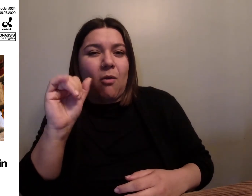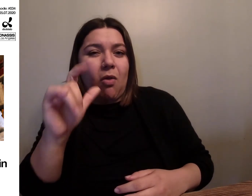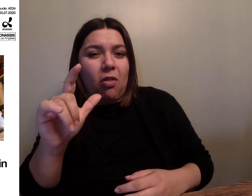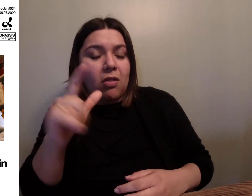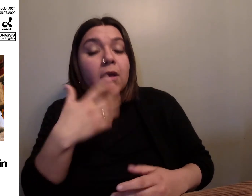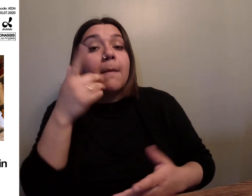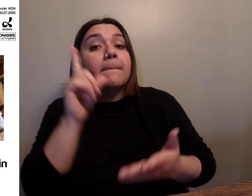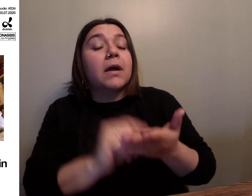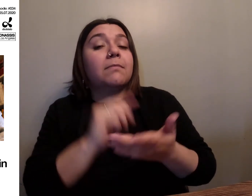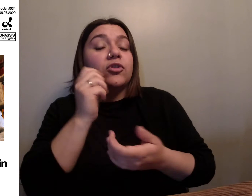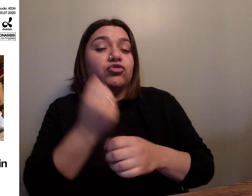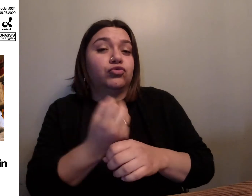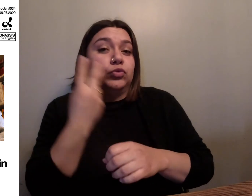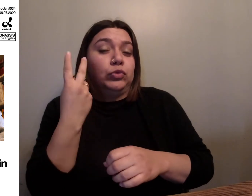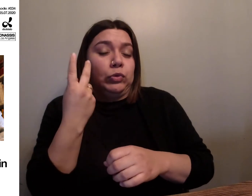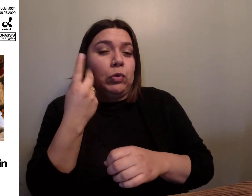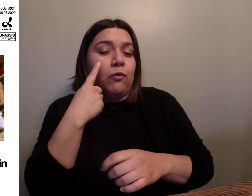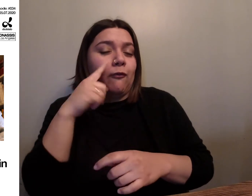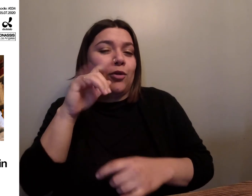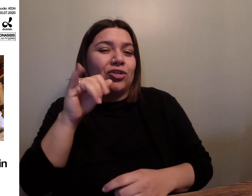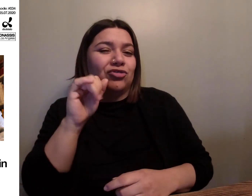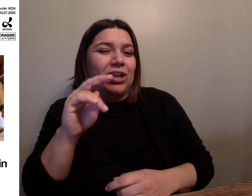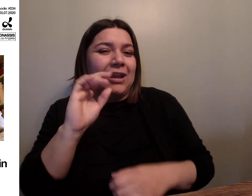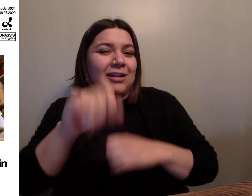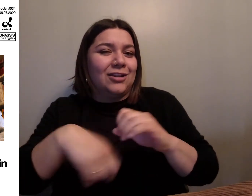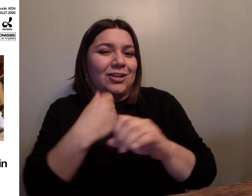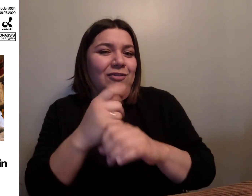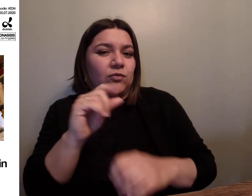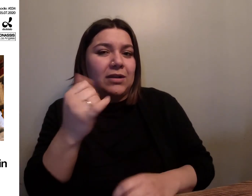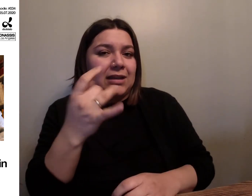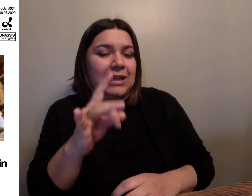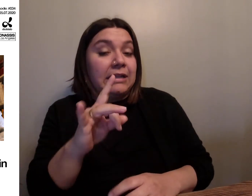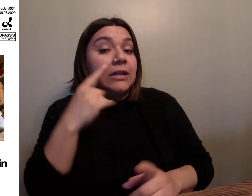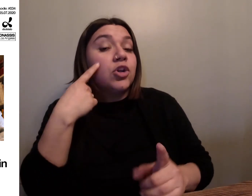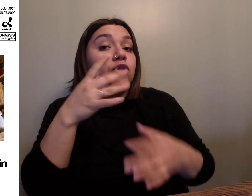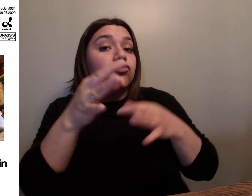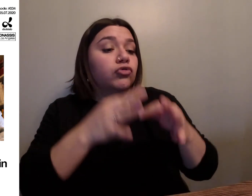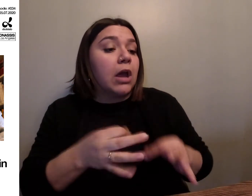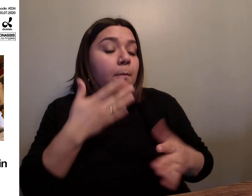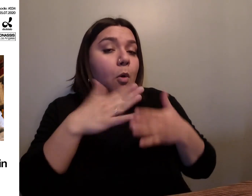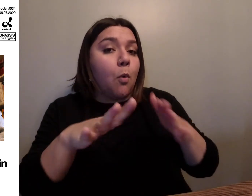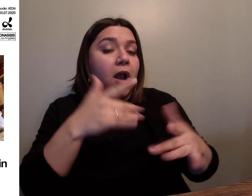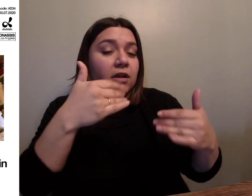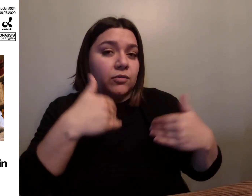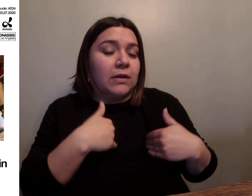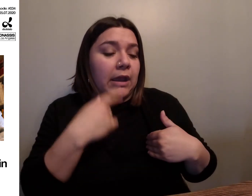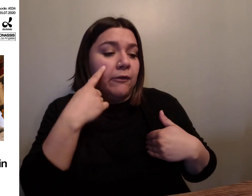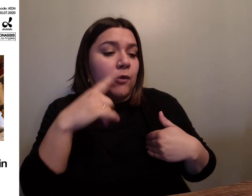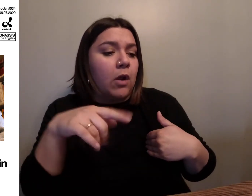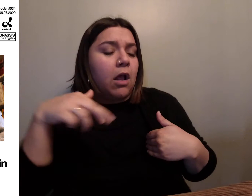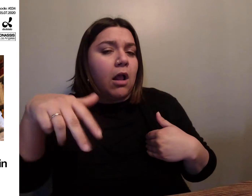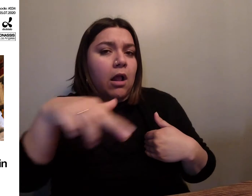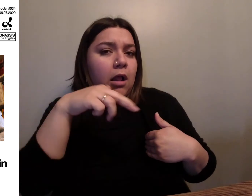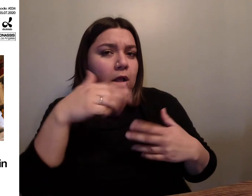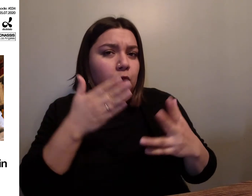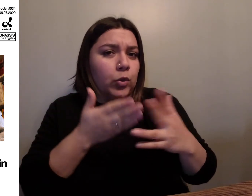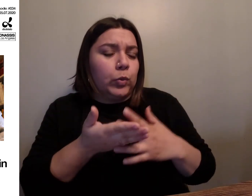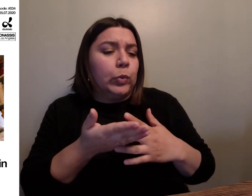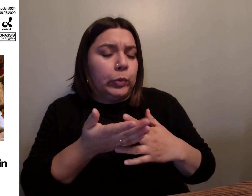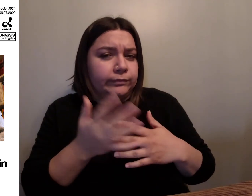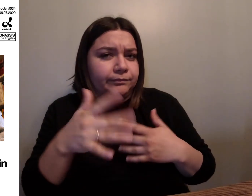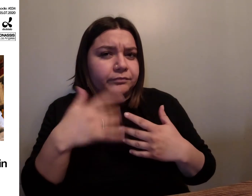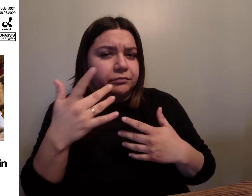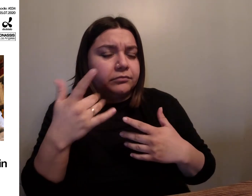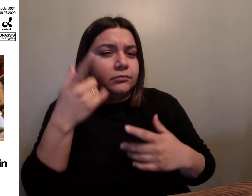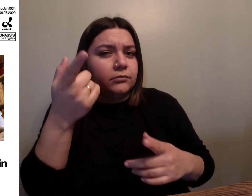of 2018. And in it you describe a walk you take through the Parc Monceau, a